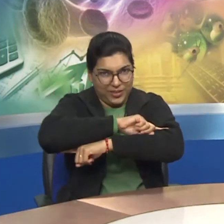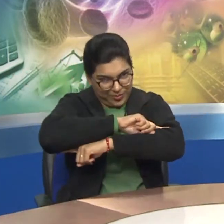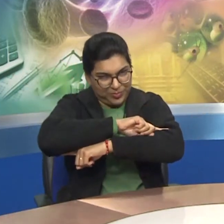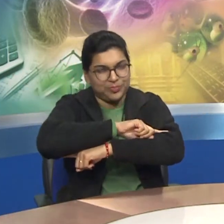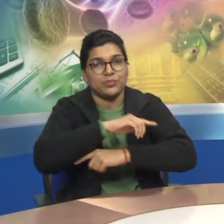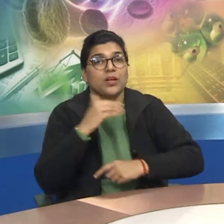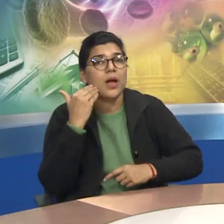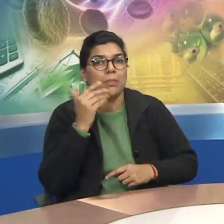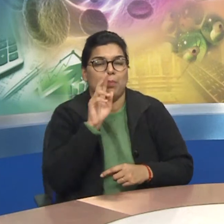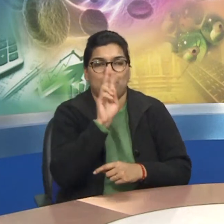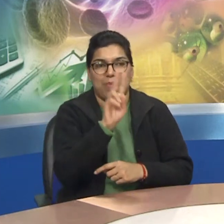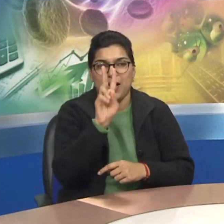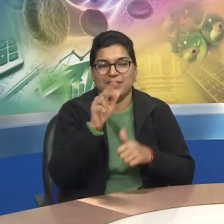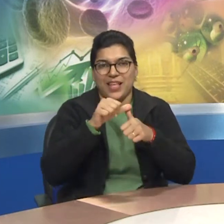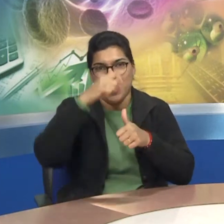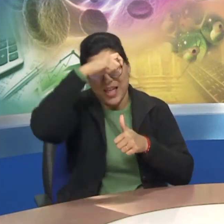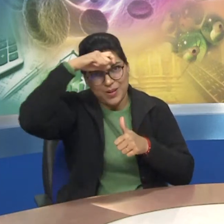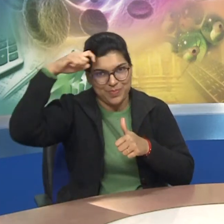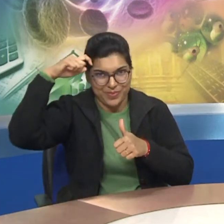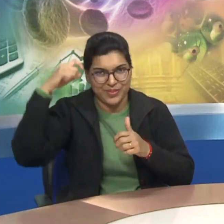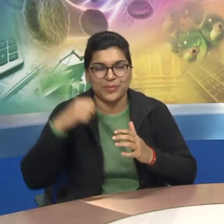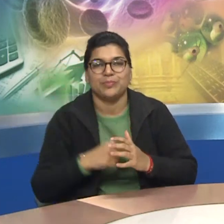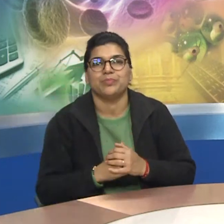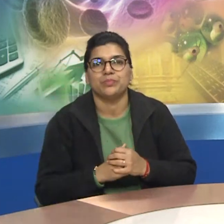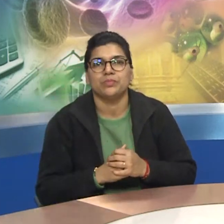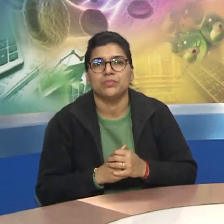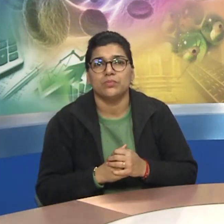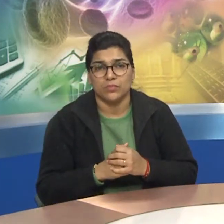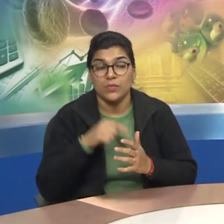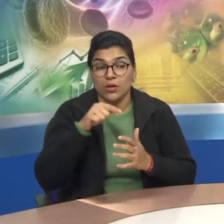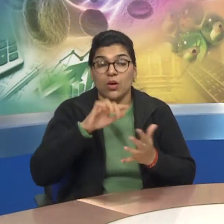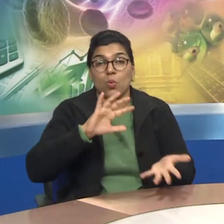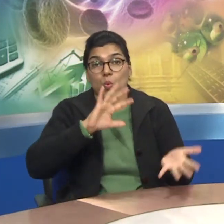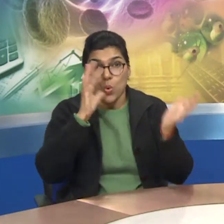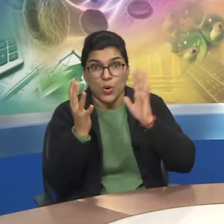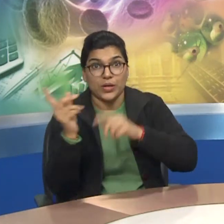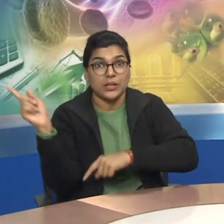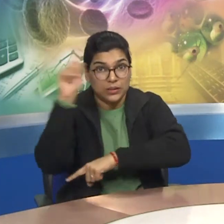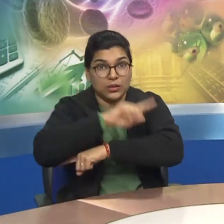It is Earth Day. It is celebrated in the month of April